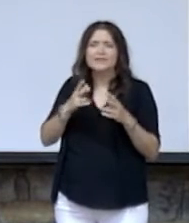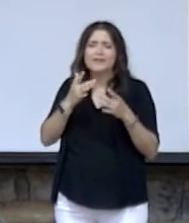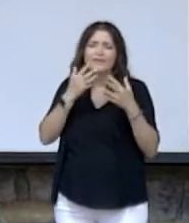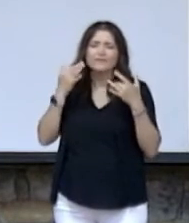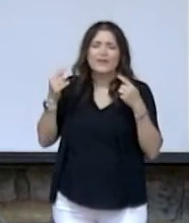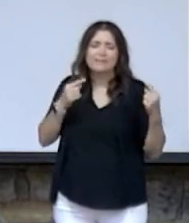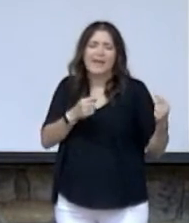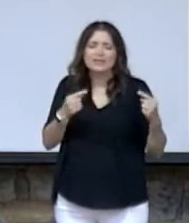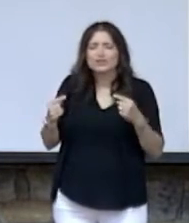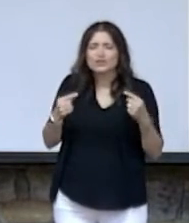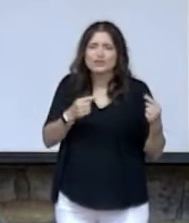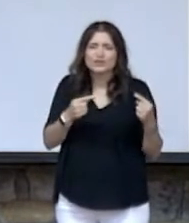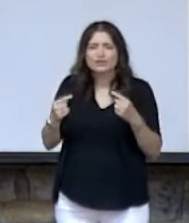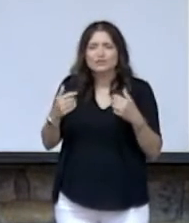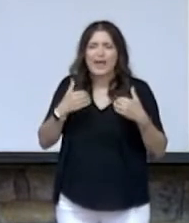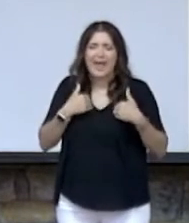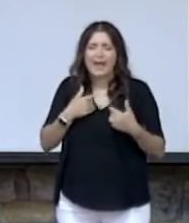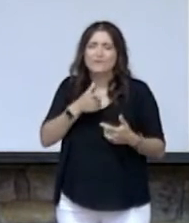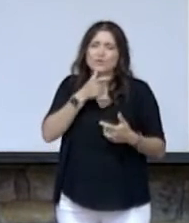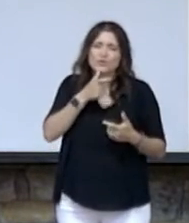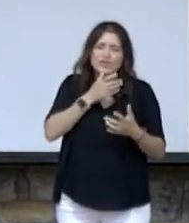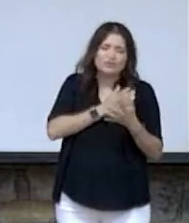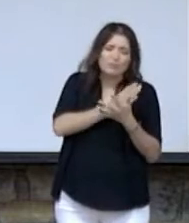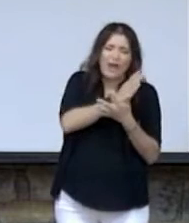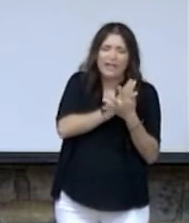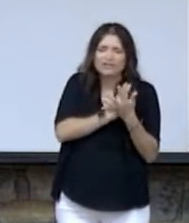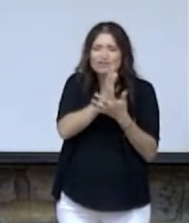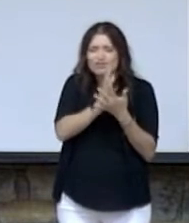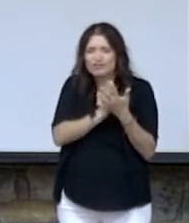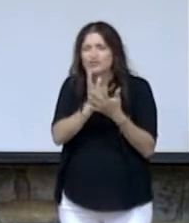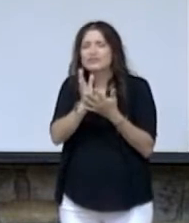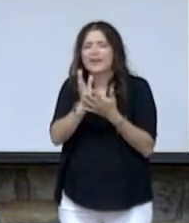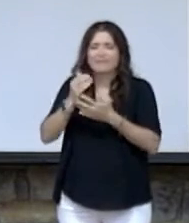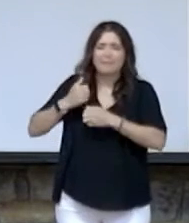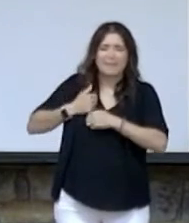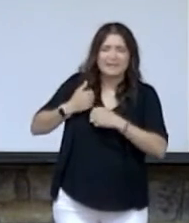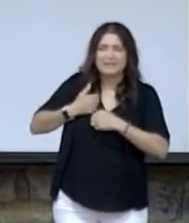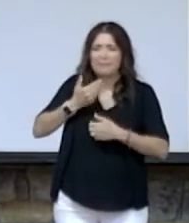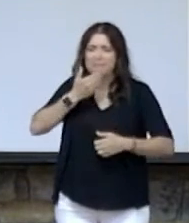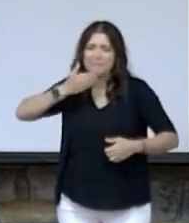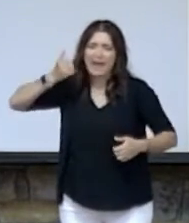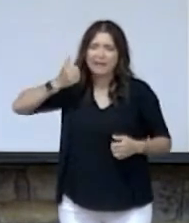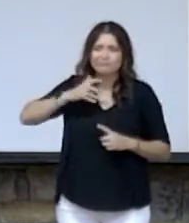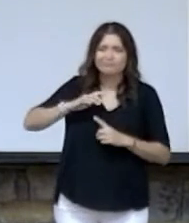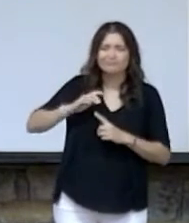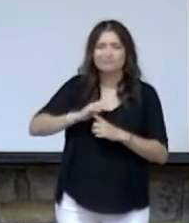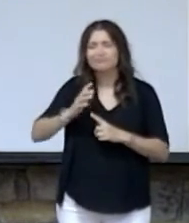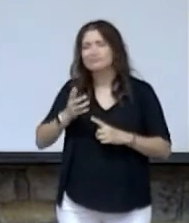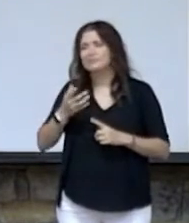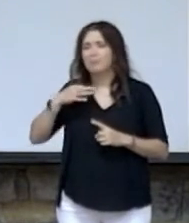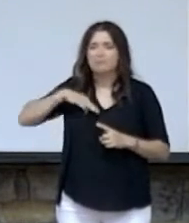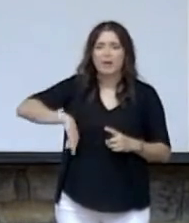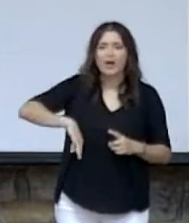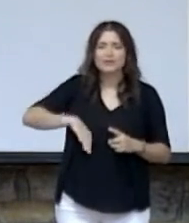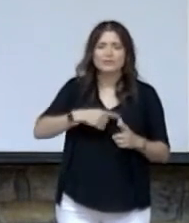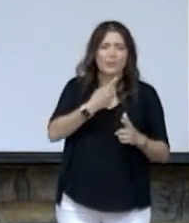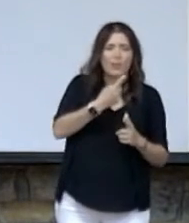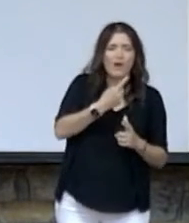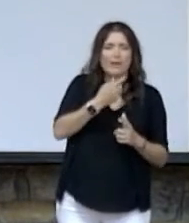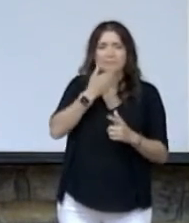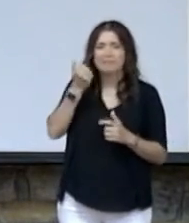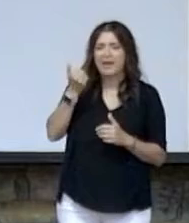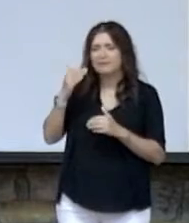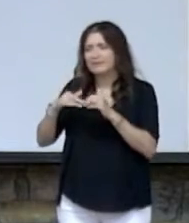to kind of go back and forth around which branch of the military might be the best or maybe some of the perks to one branch over